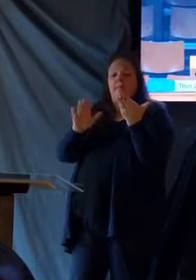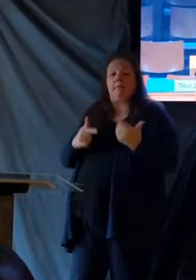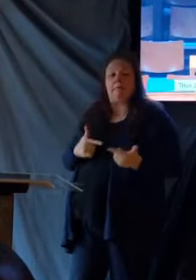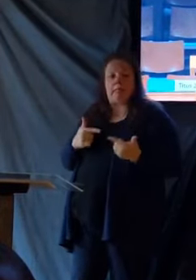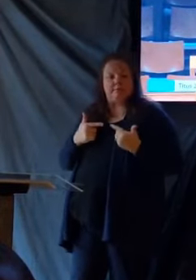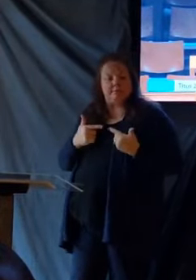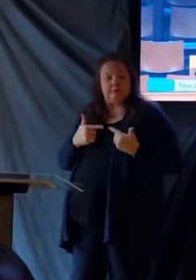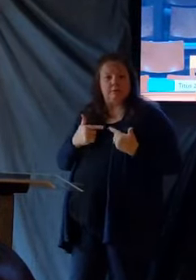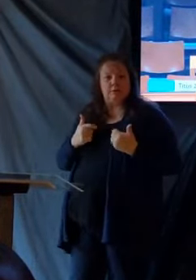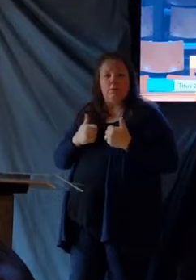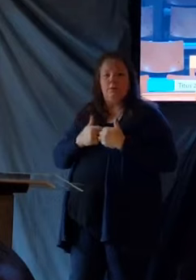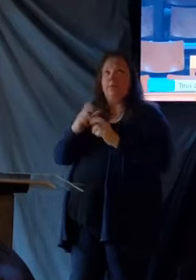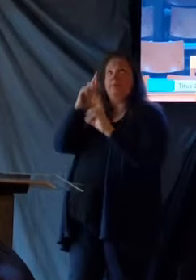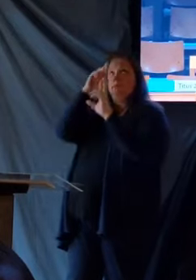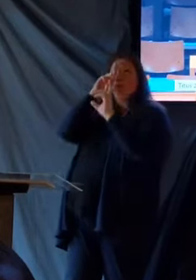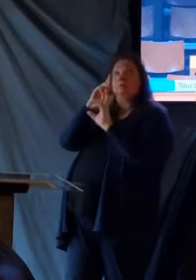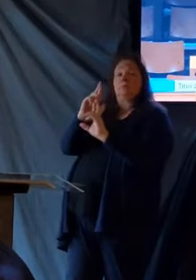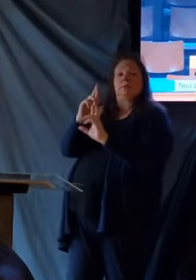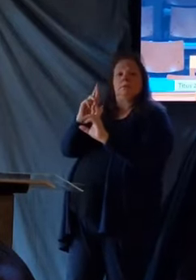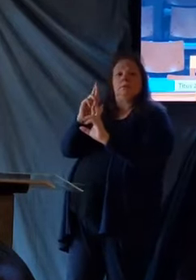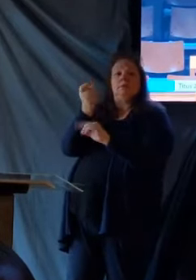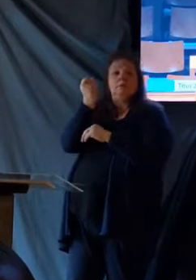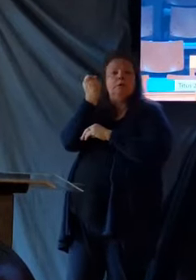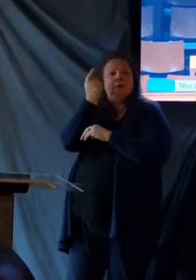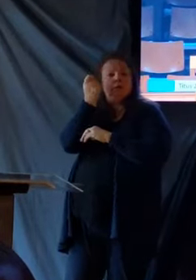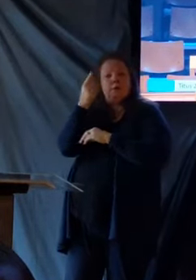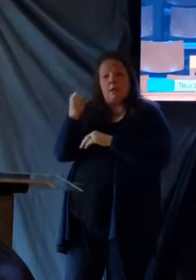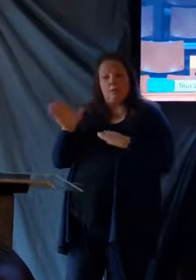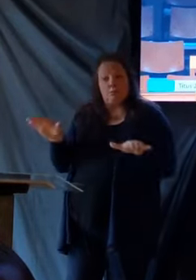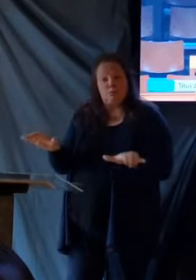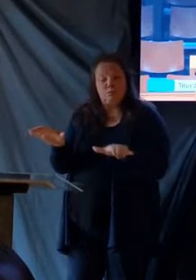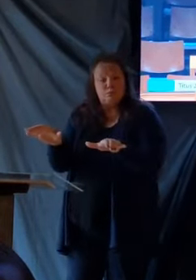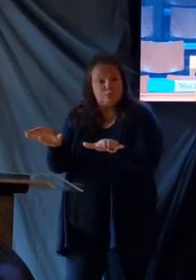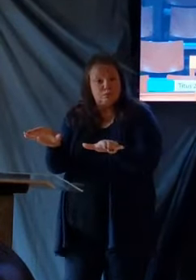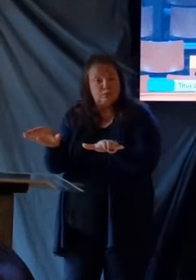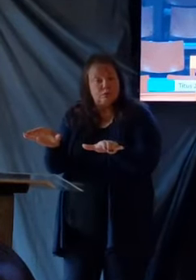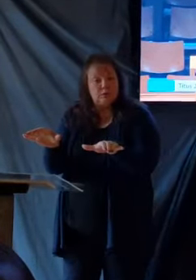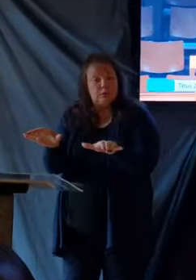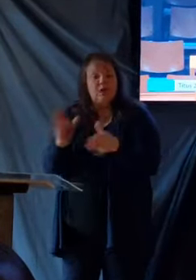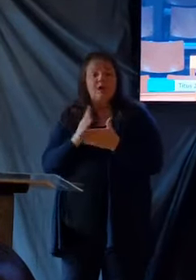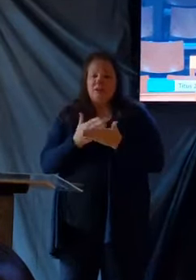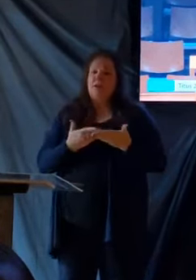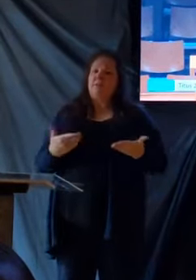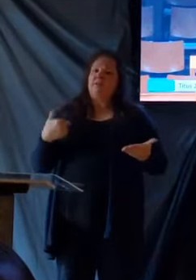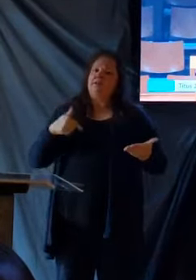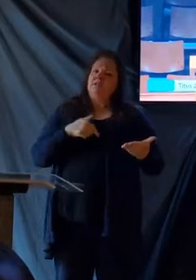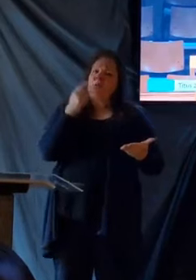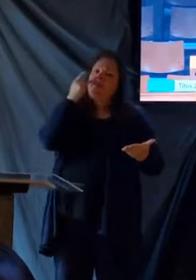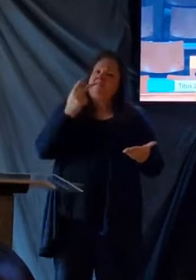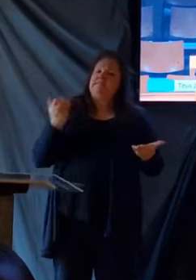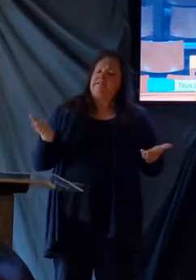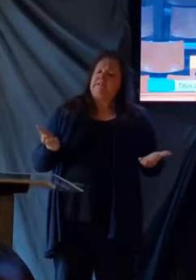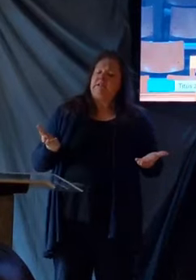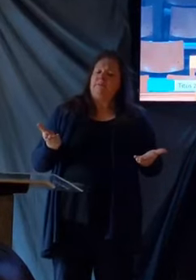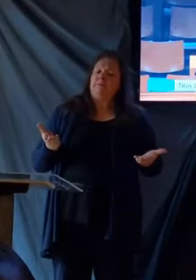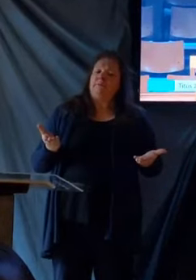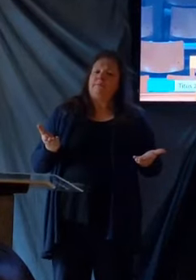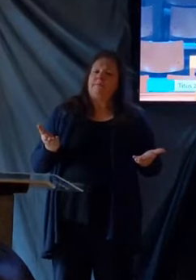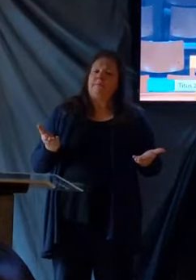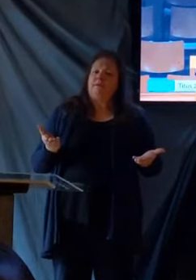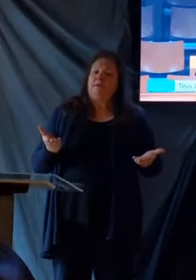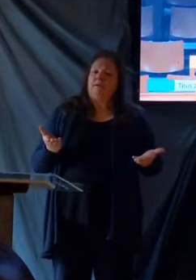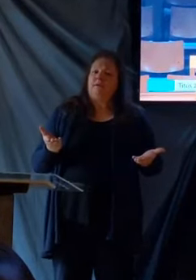lives with reverence, realizing what they do. And he's going to go on some of the things we see here that be